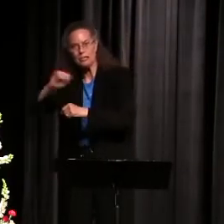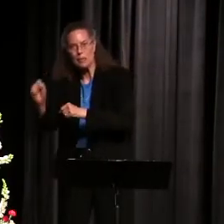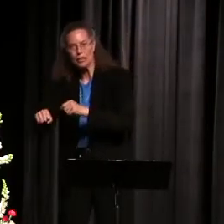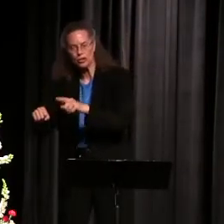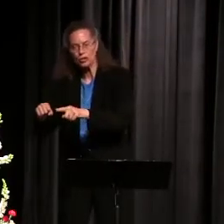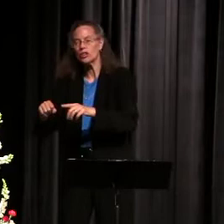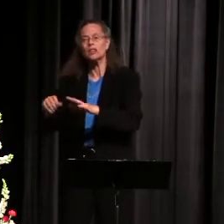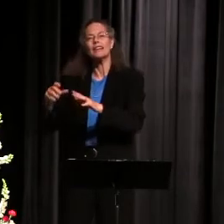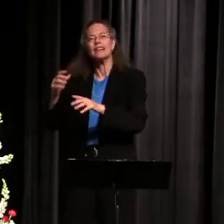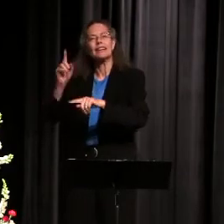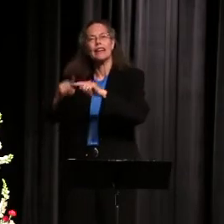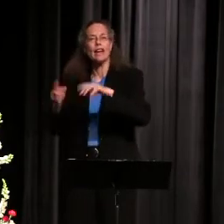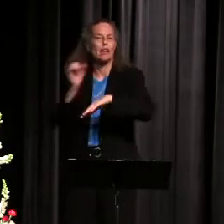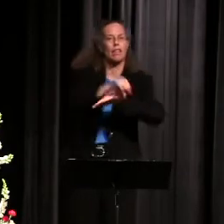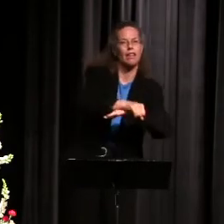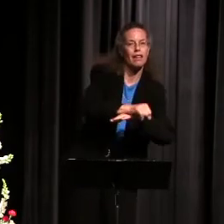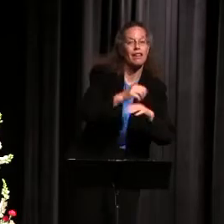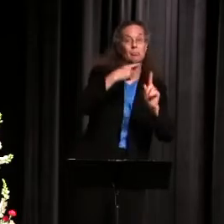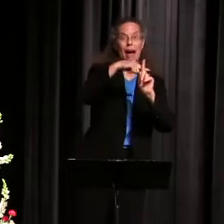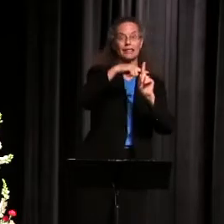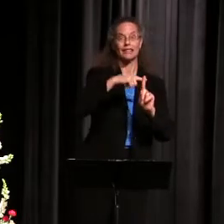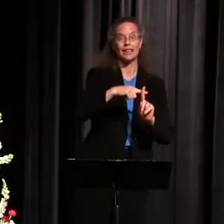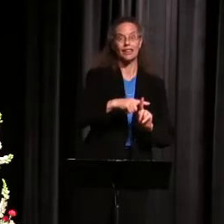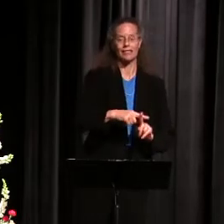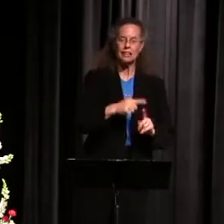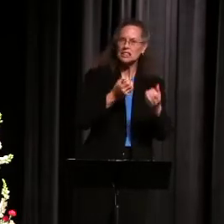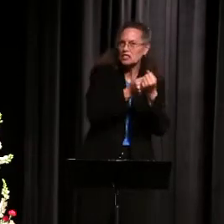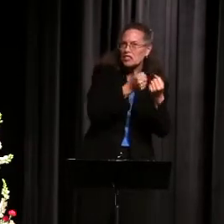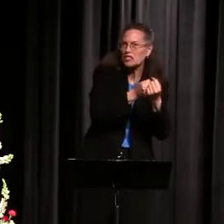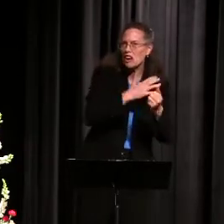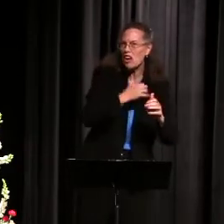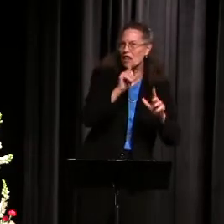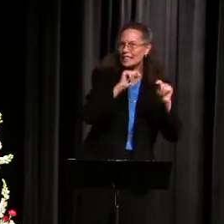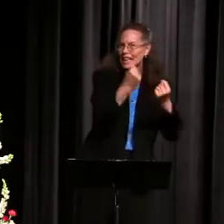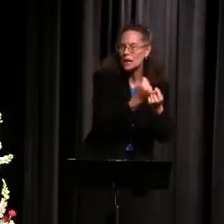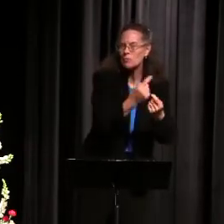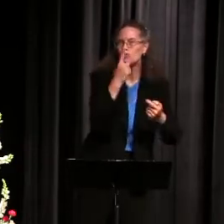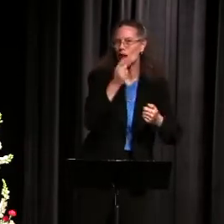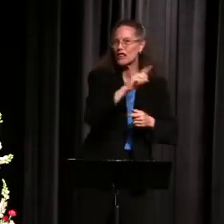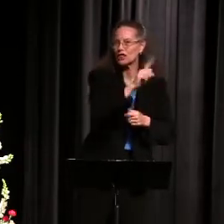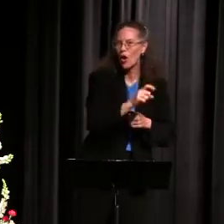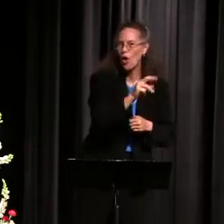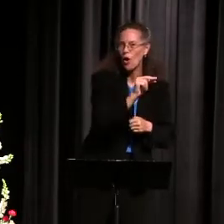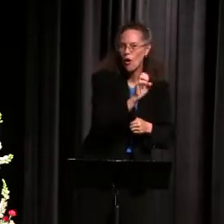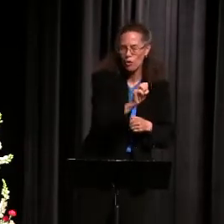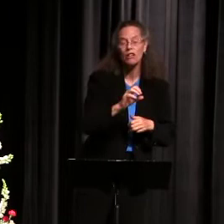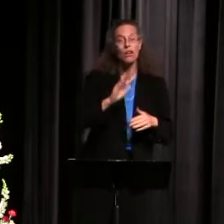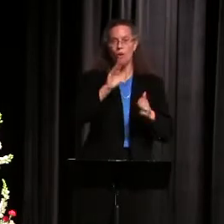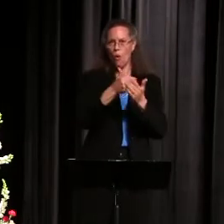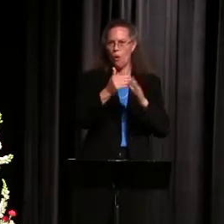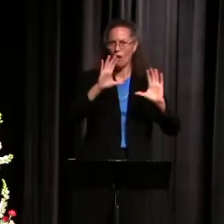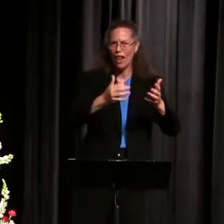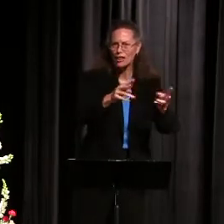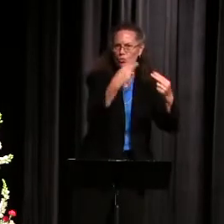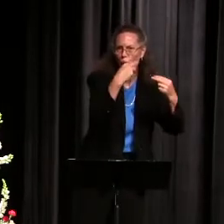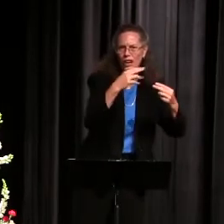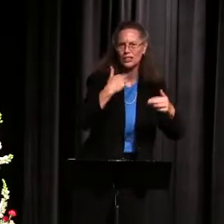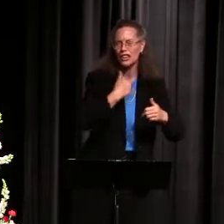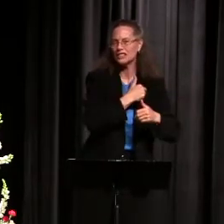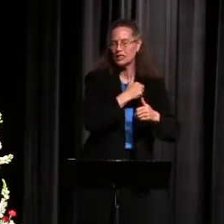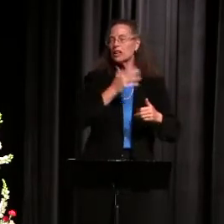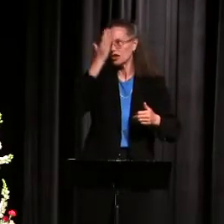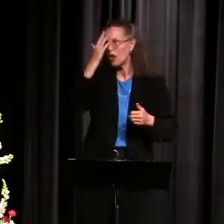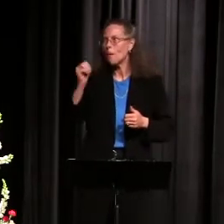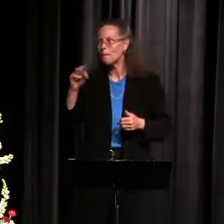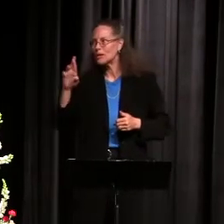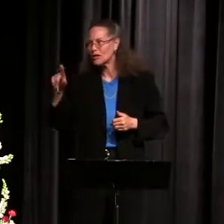trips, chirping the other team from the red zone, sinking a shot of hat ball as the entire class is watching. I know